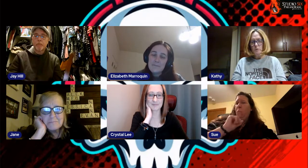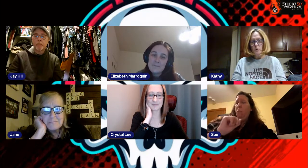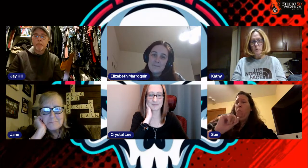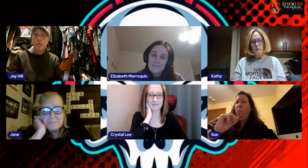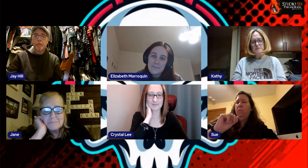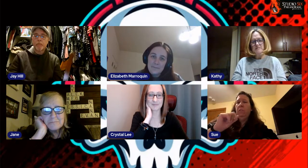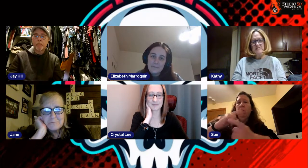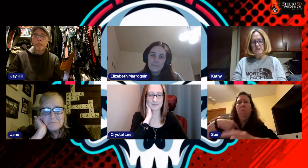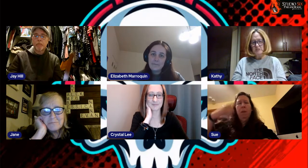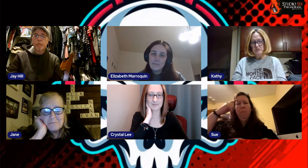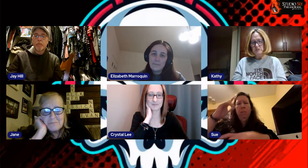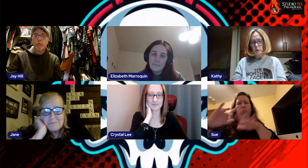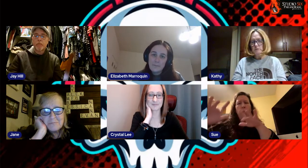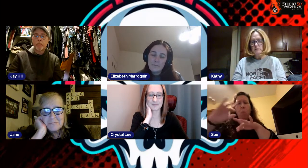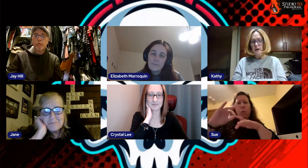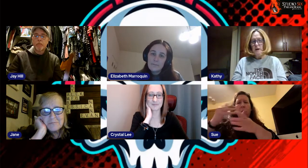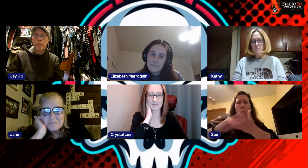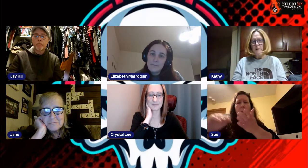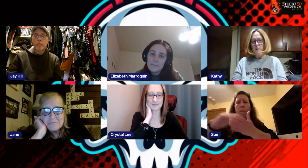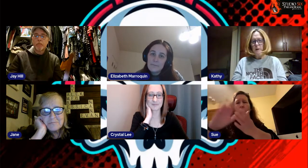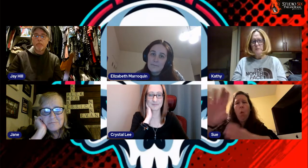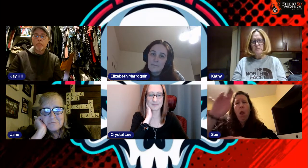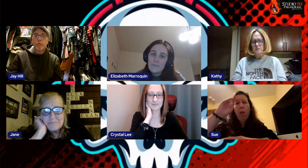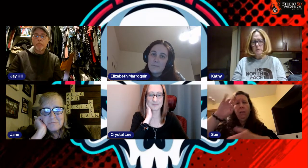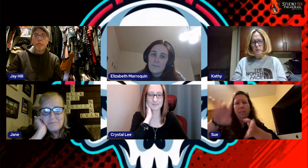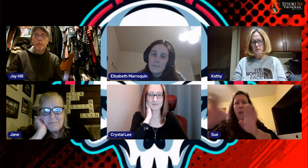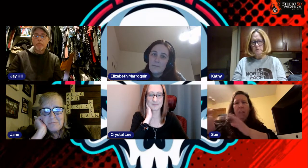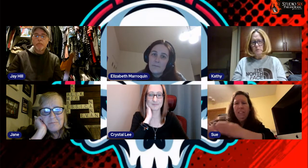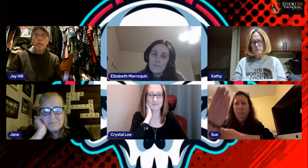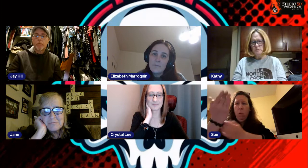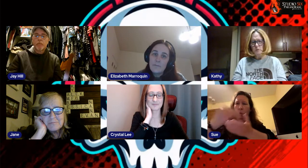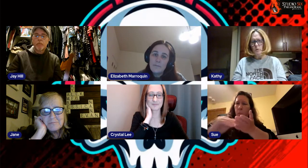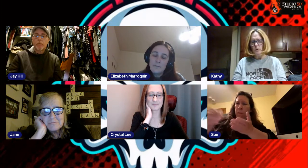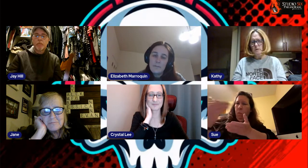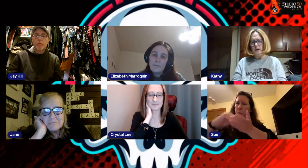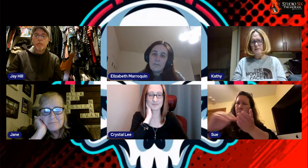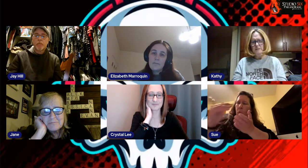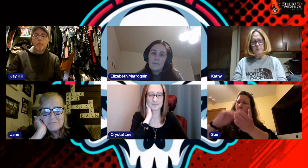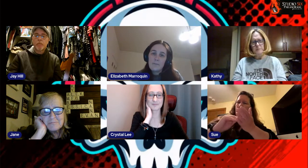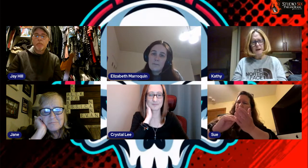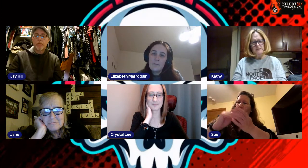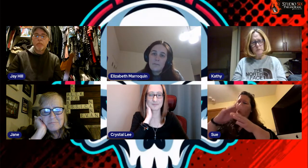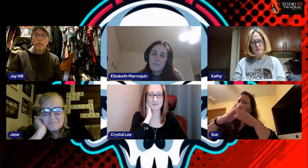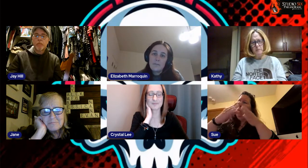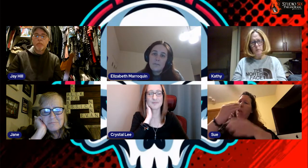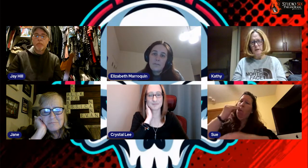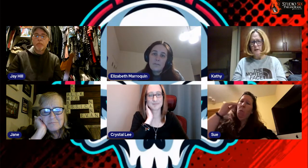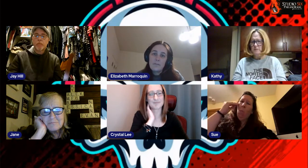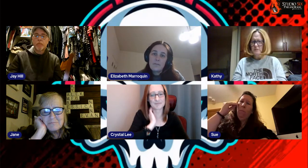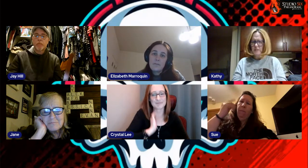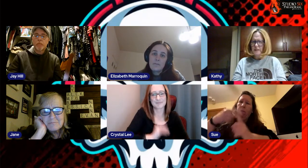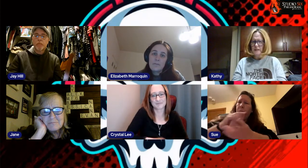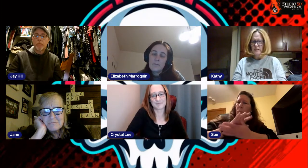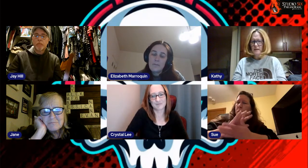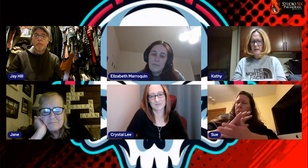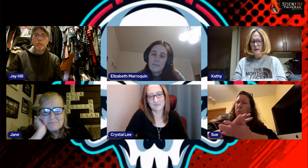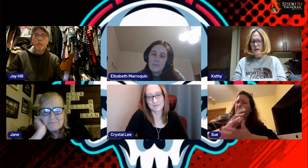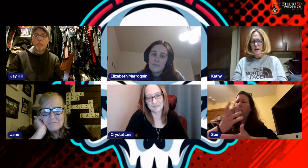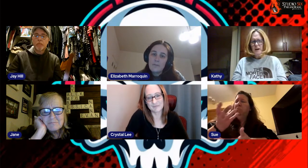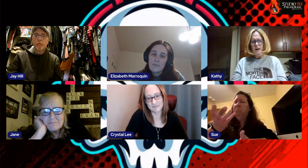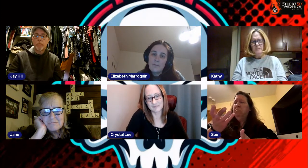was in school when I was 16 years old. My mom was doing some school, and somebody passed away that morning. I was